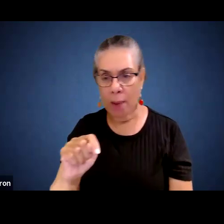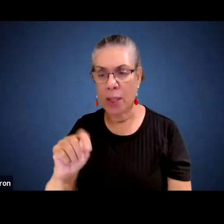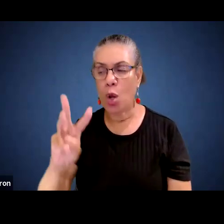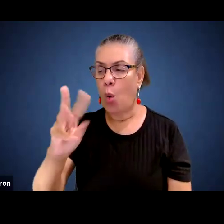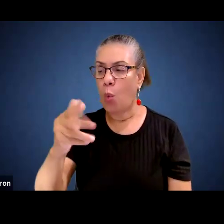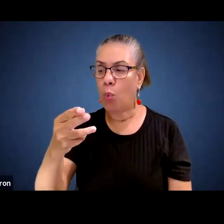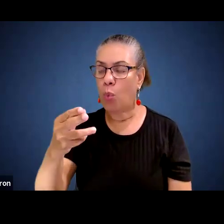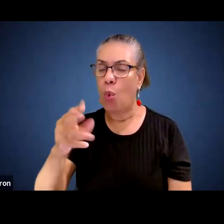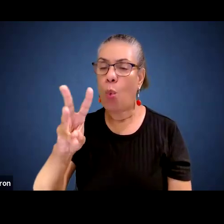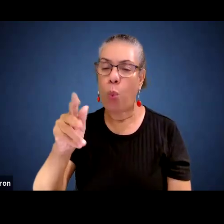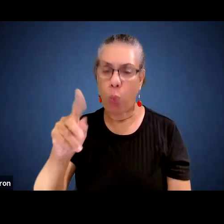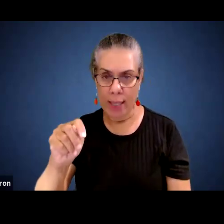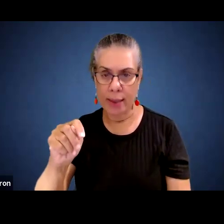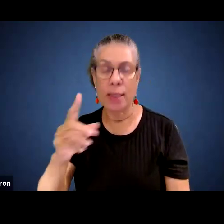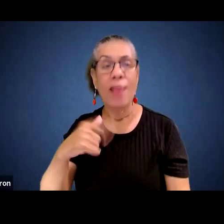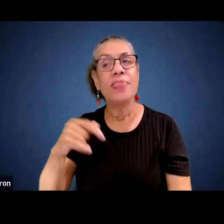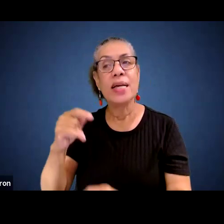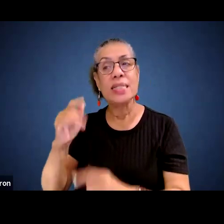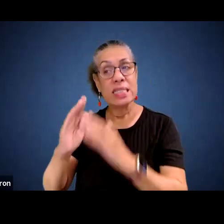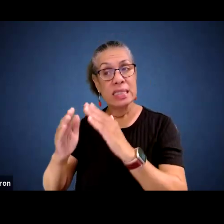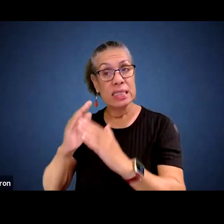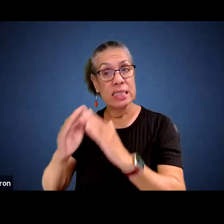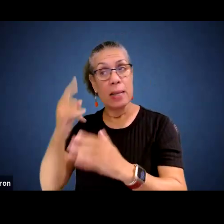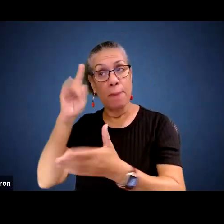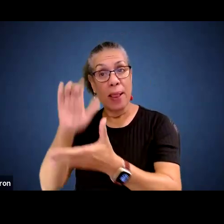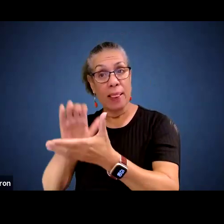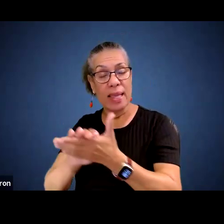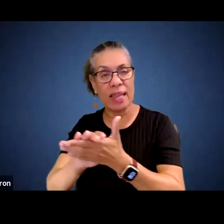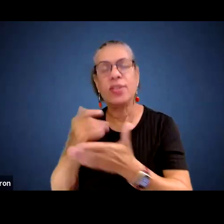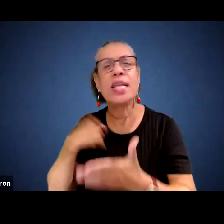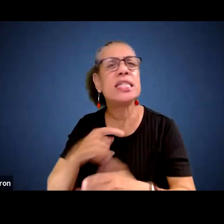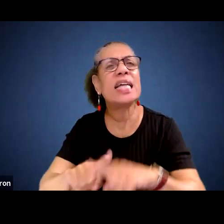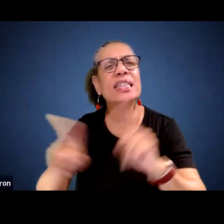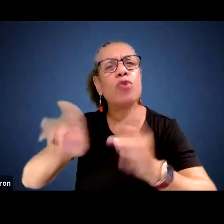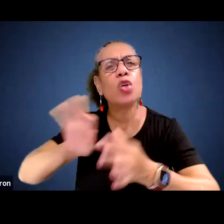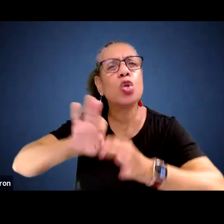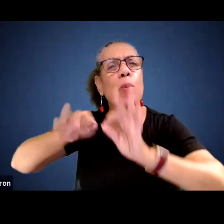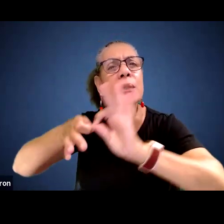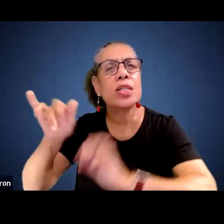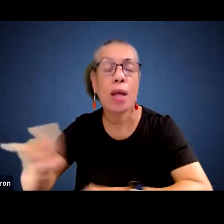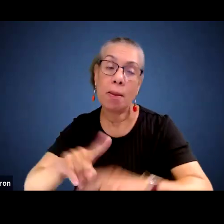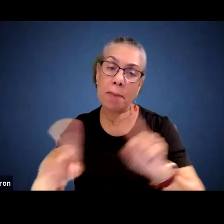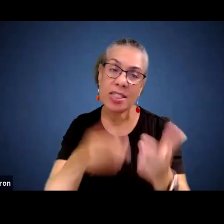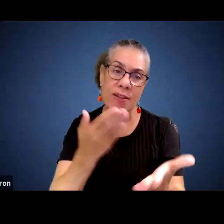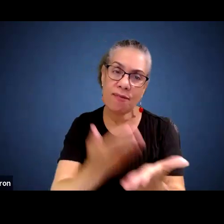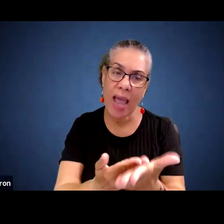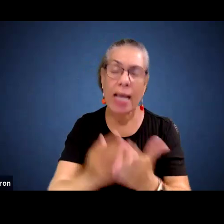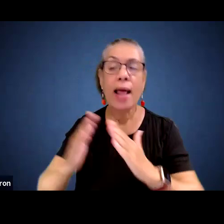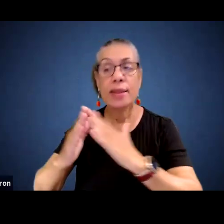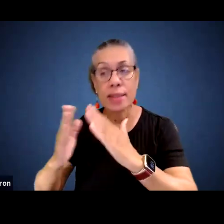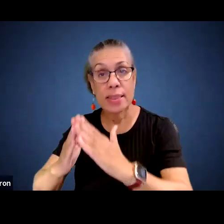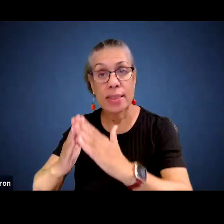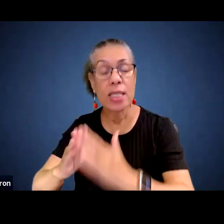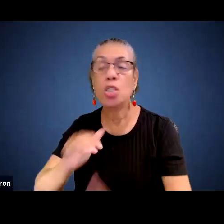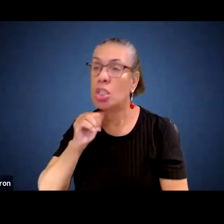School Department. The city believes that there is another interpretation, but those are the facts. The city actually